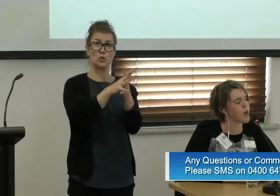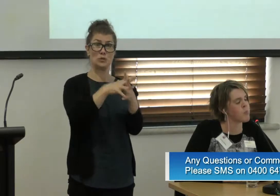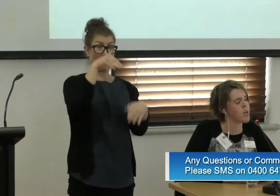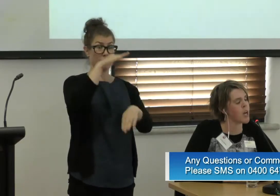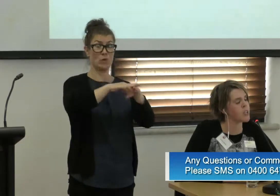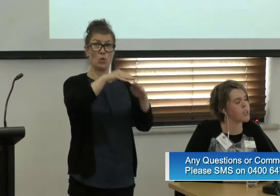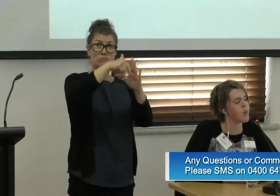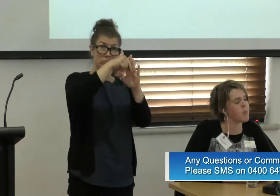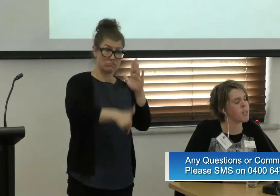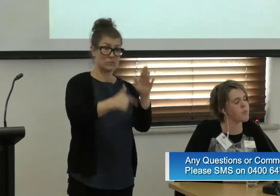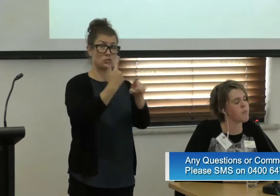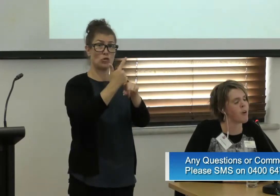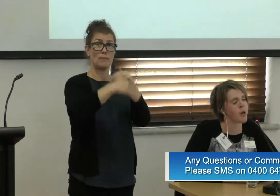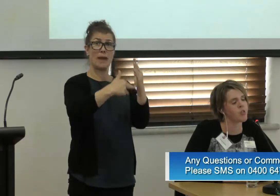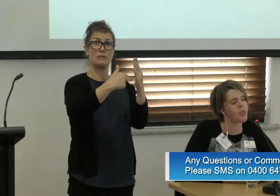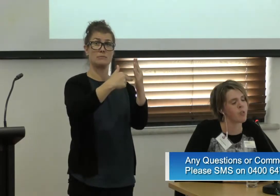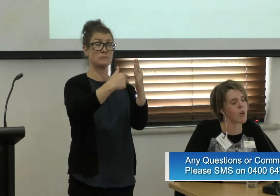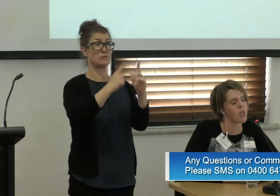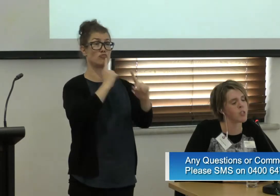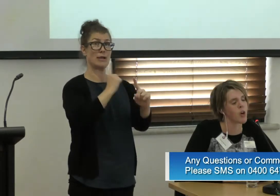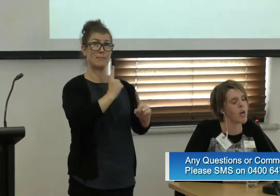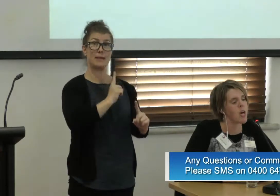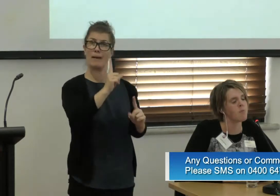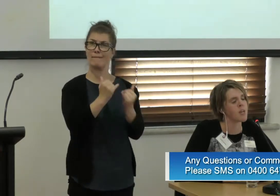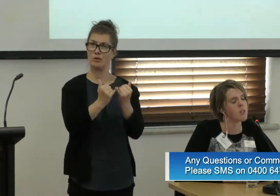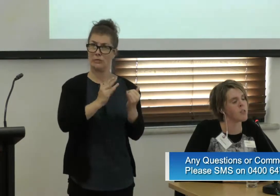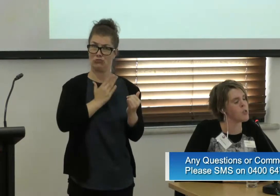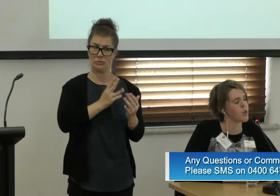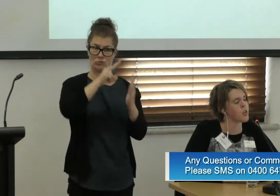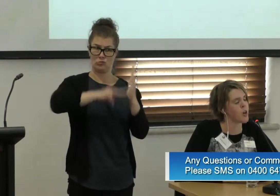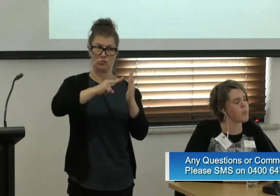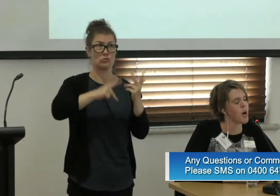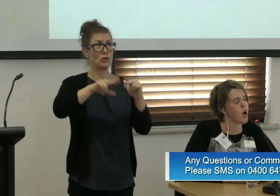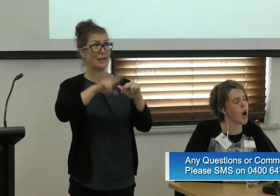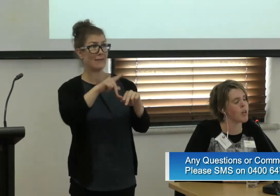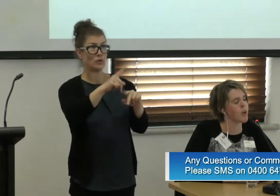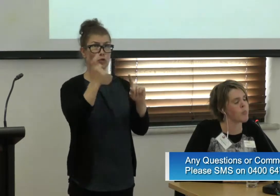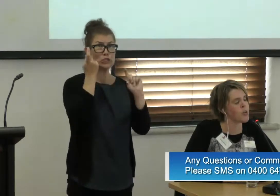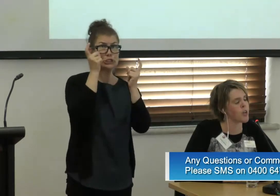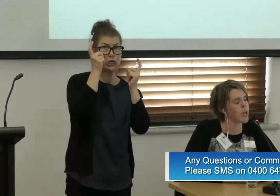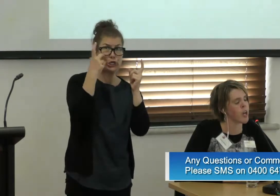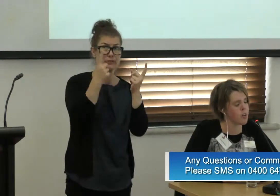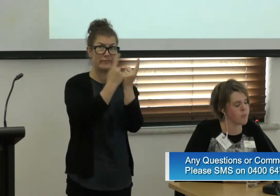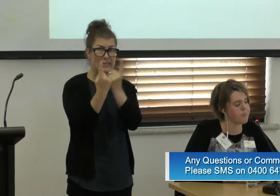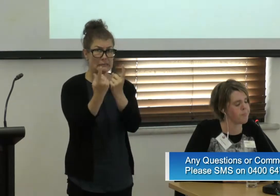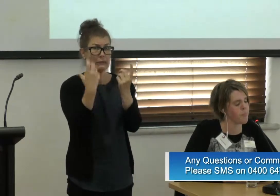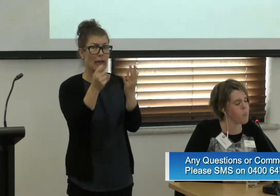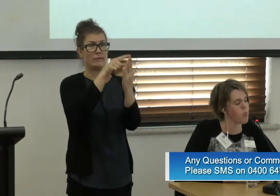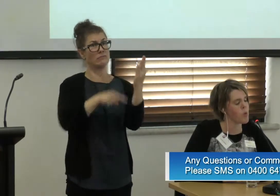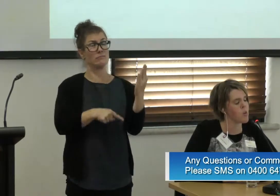of the recommendations, but it makes for a very interesting read. So if these are issues you're concerned about, I highly recommend you check it out.